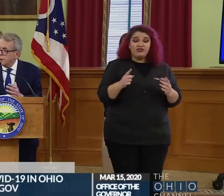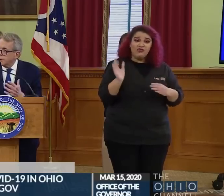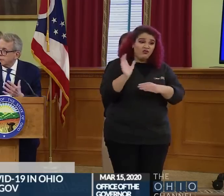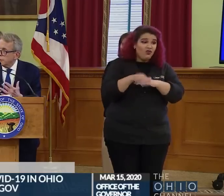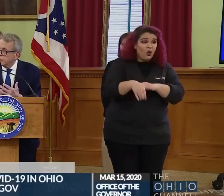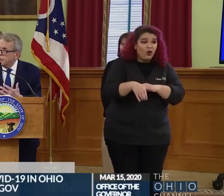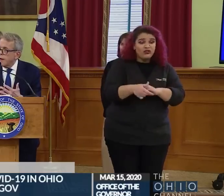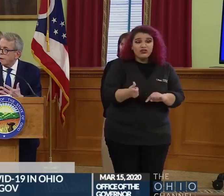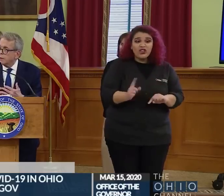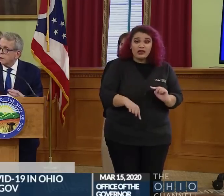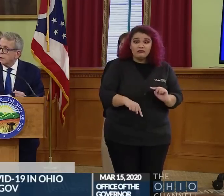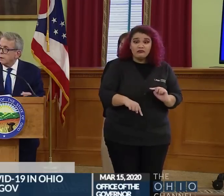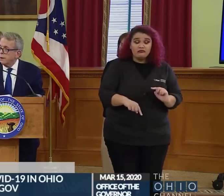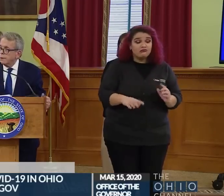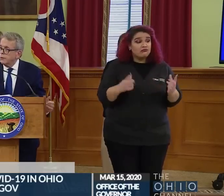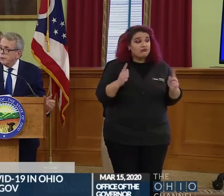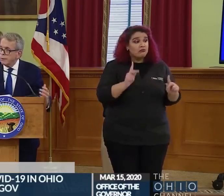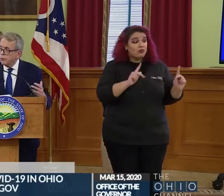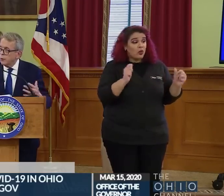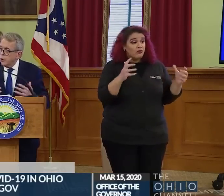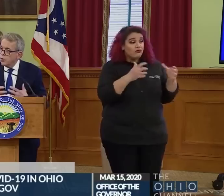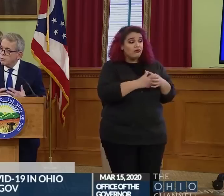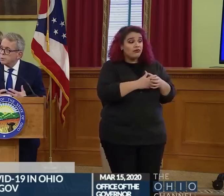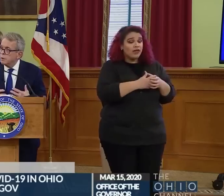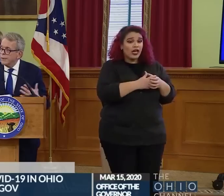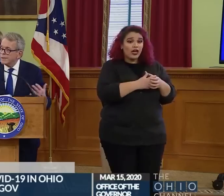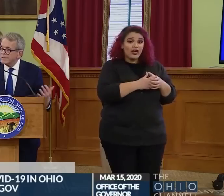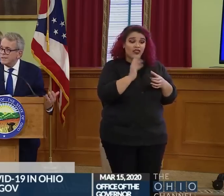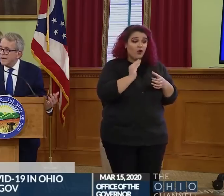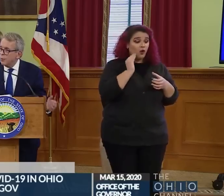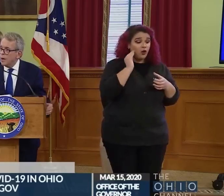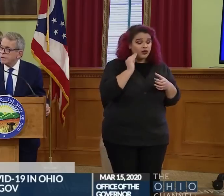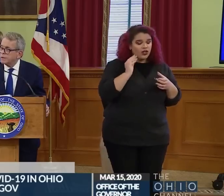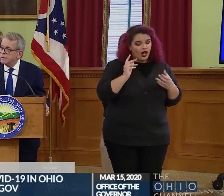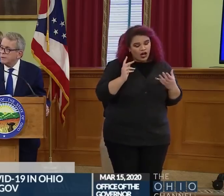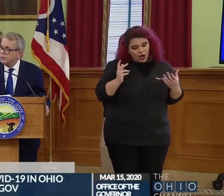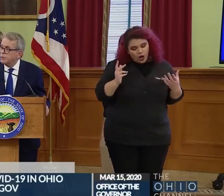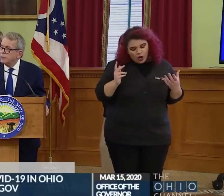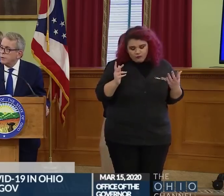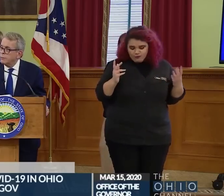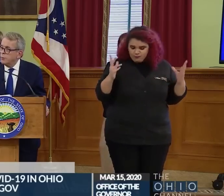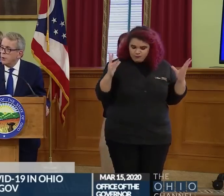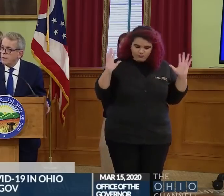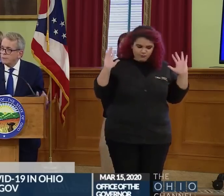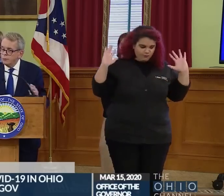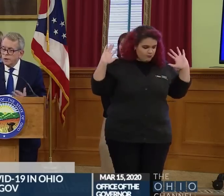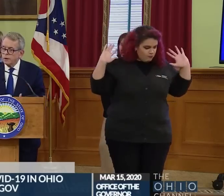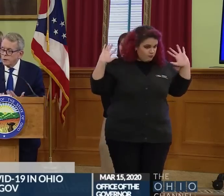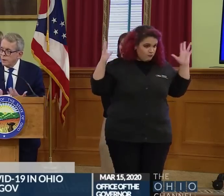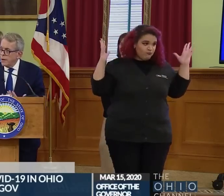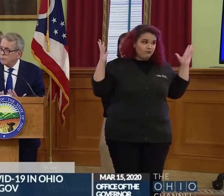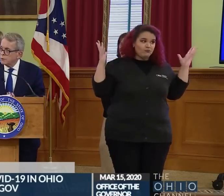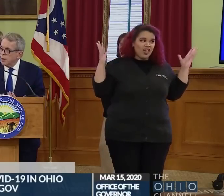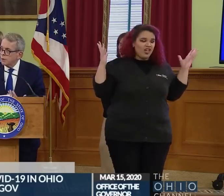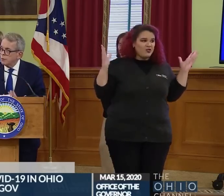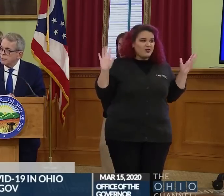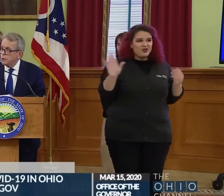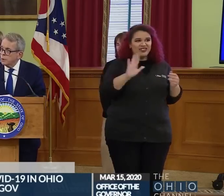suppose they can still do that. They can do that in their own homes. That is just not a wise thing to do. People have to take